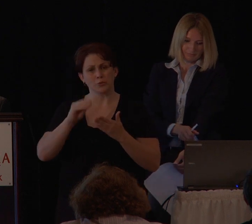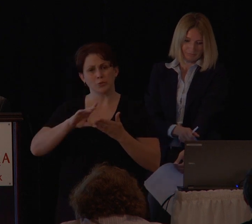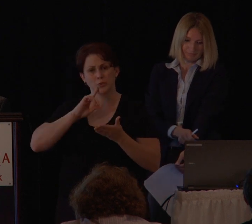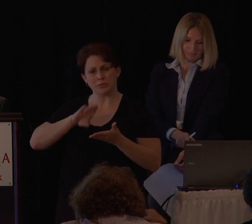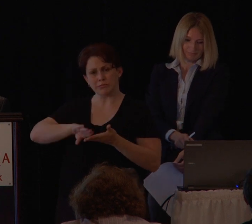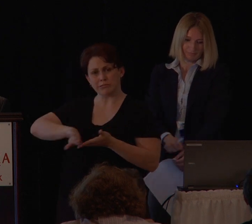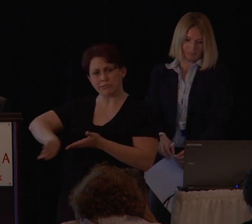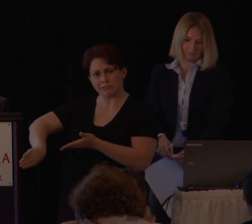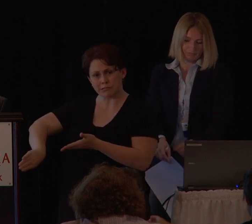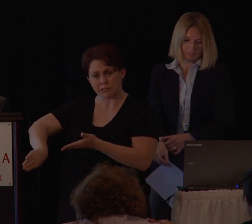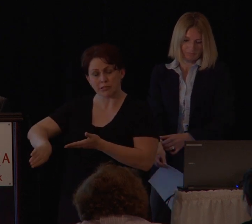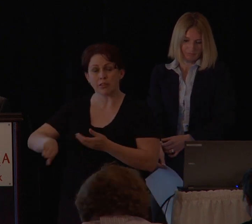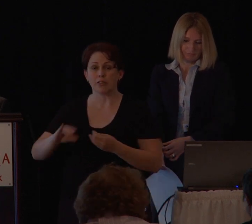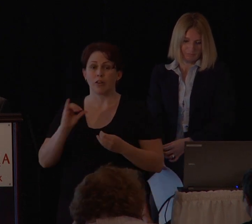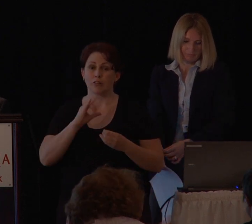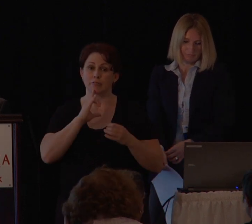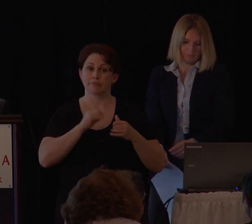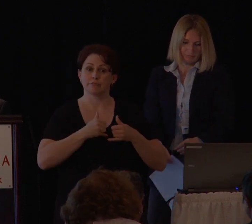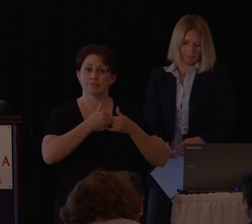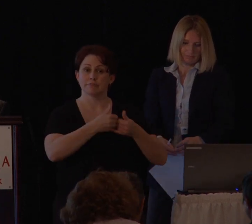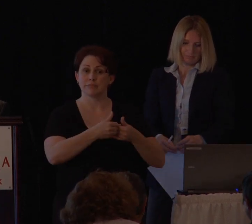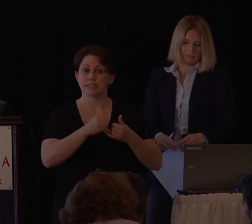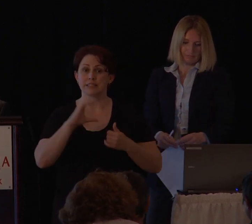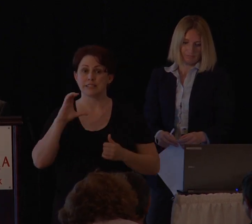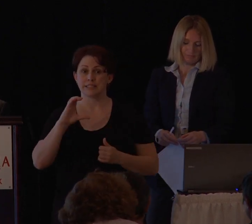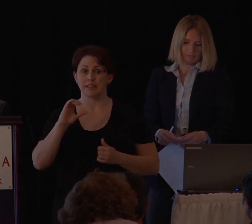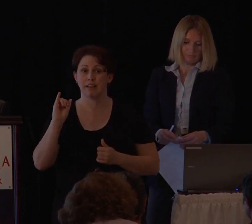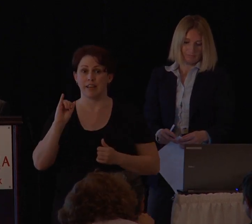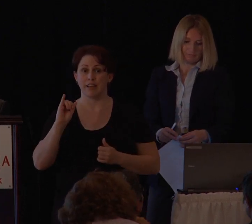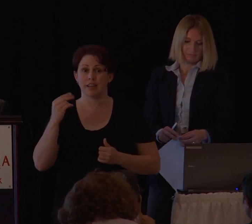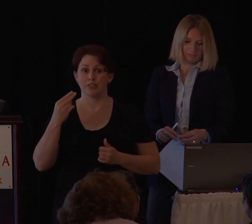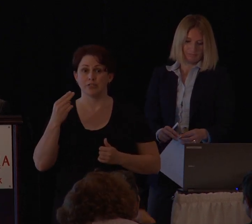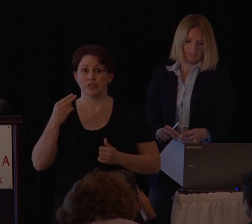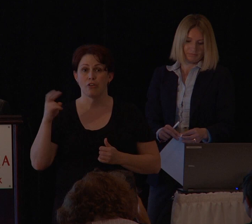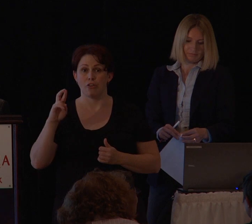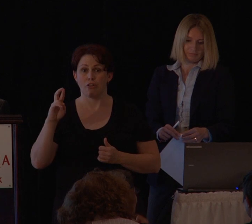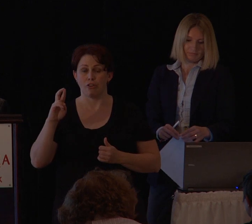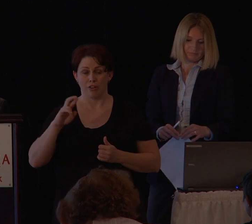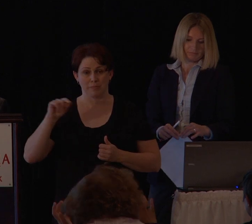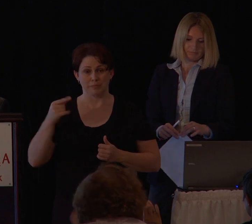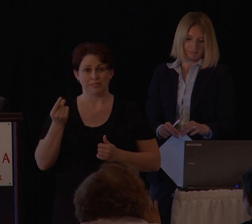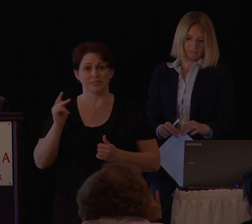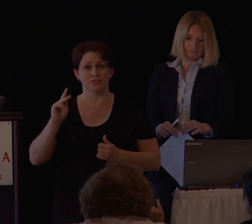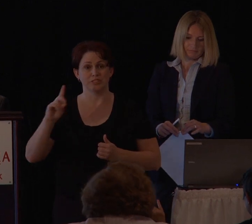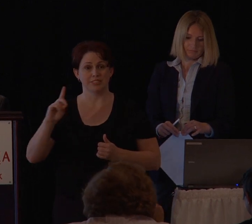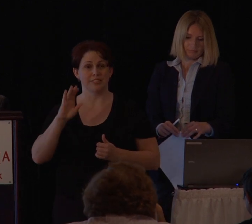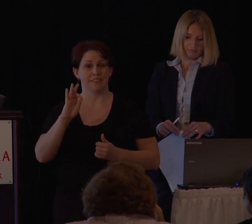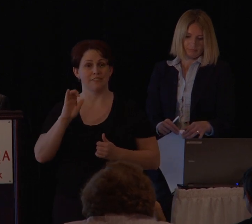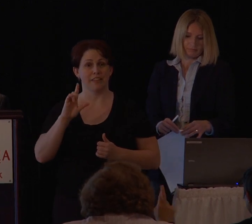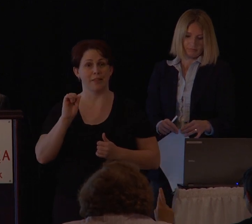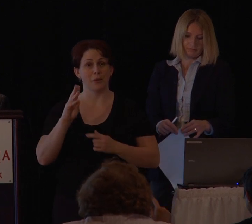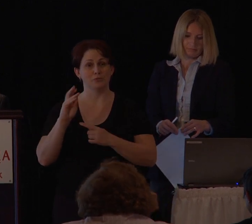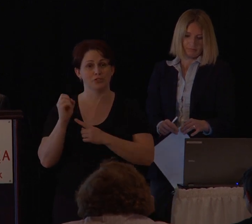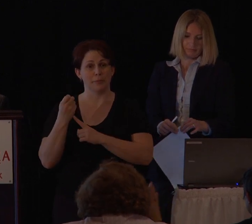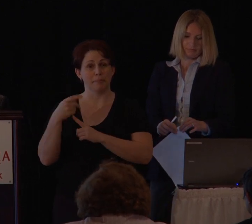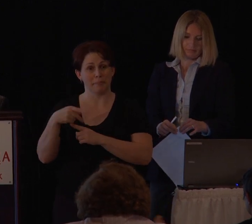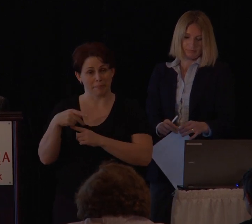was also awarded the CIHR Strategic Training Postdoctoral Fellowship,